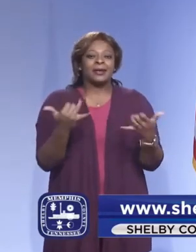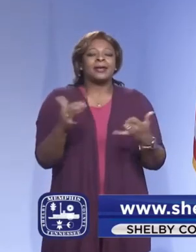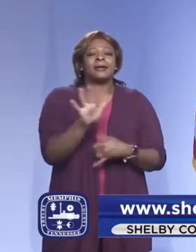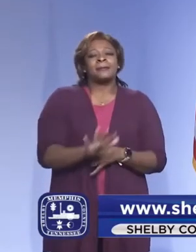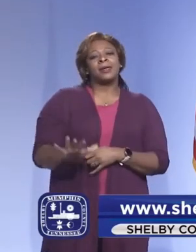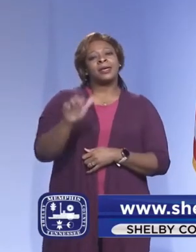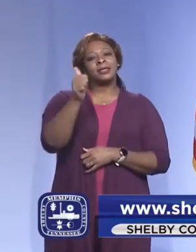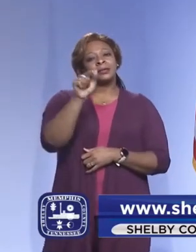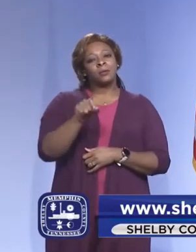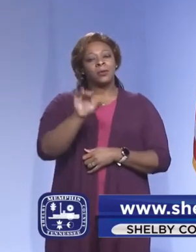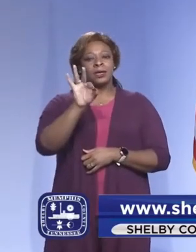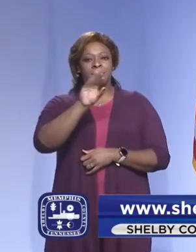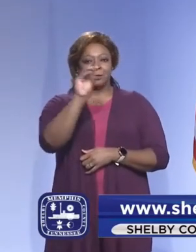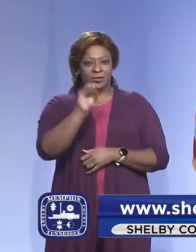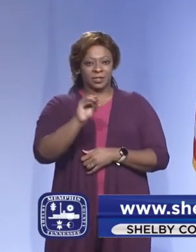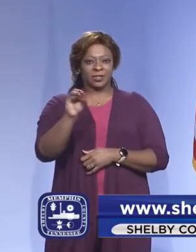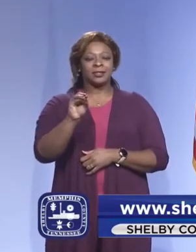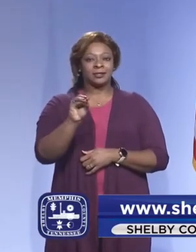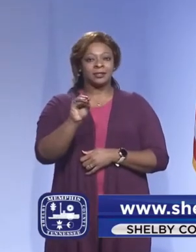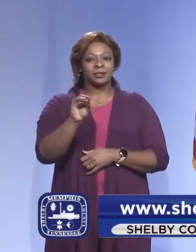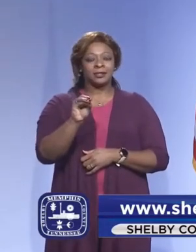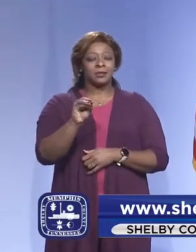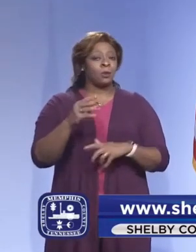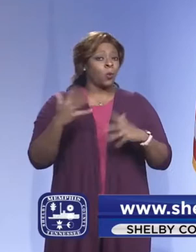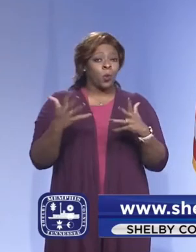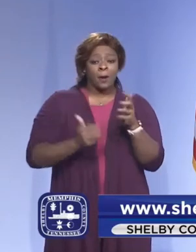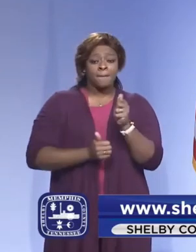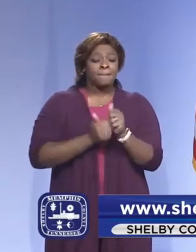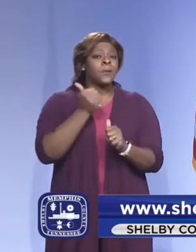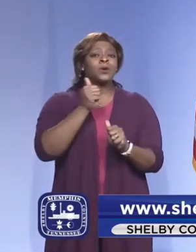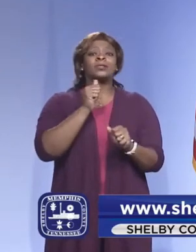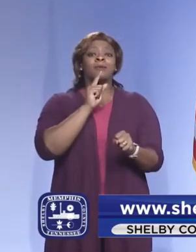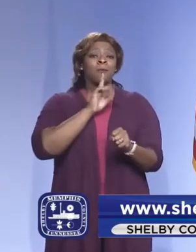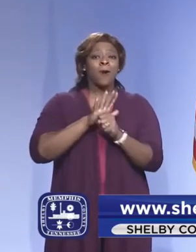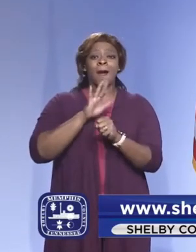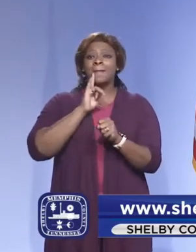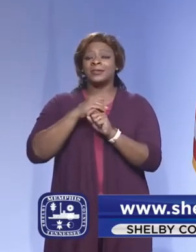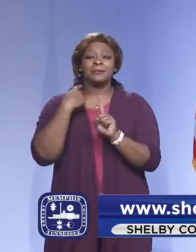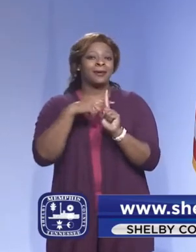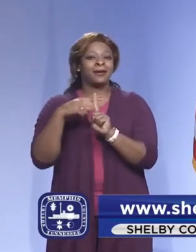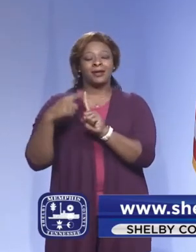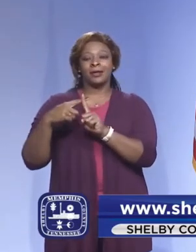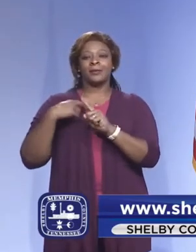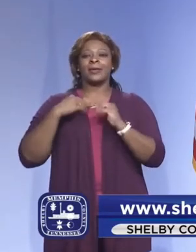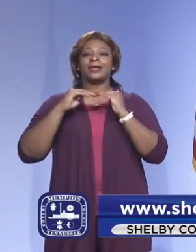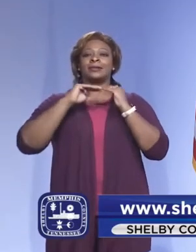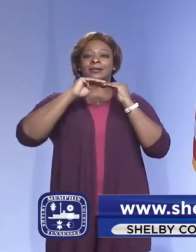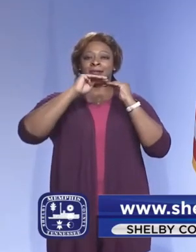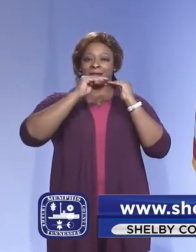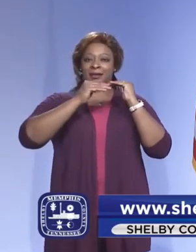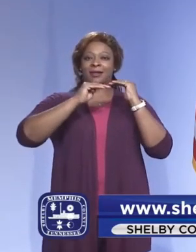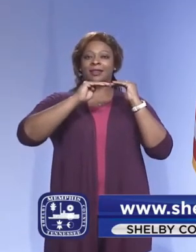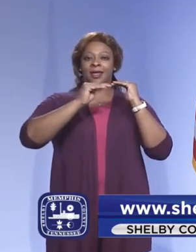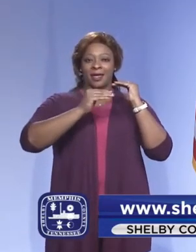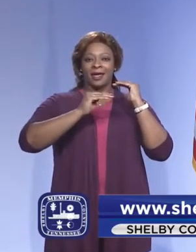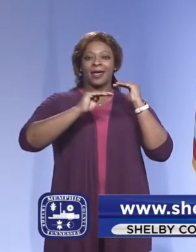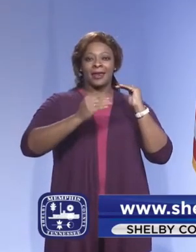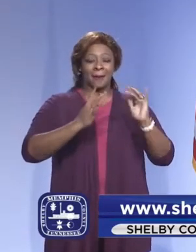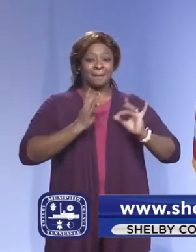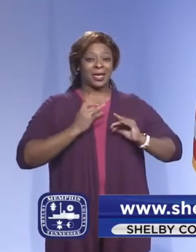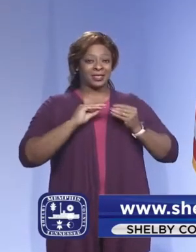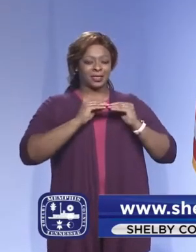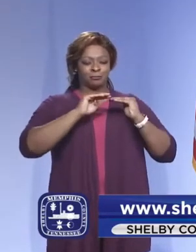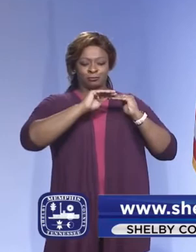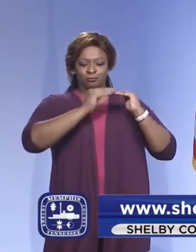about 10.9%. But what's most promising is that we have had a steady decline in our positivity